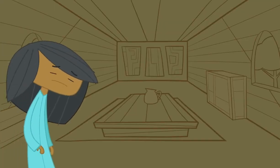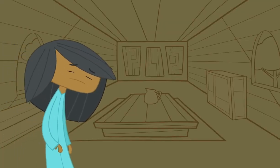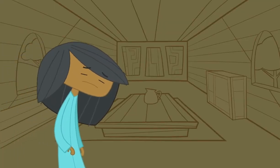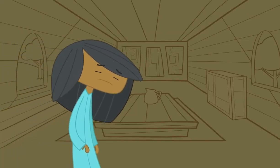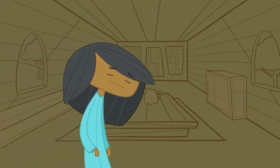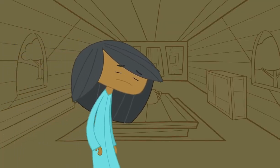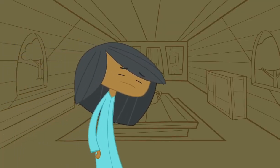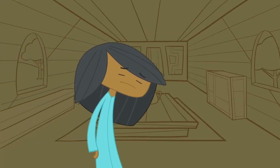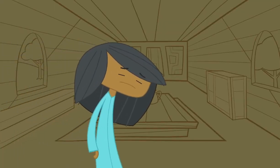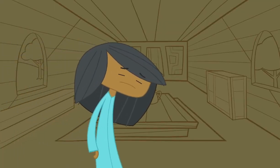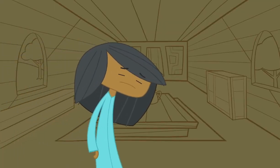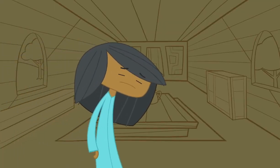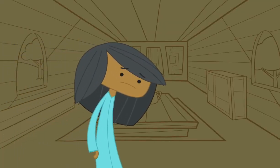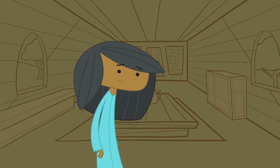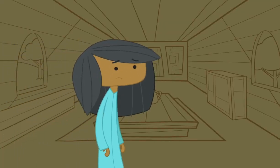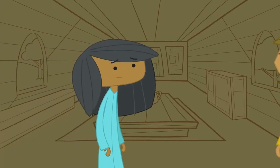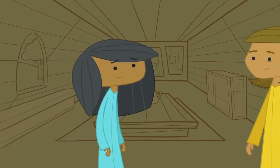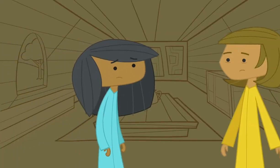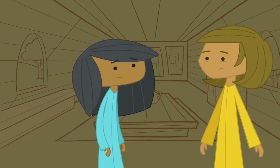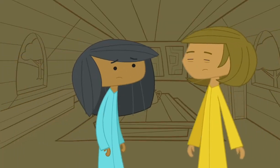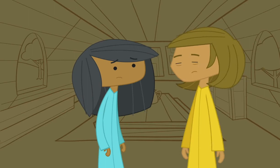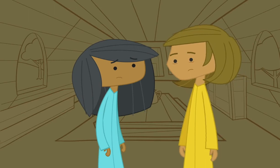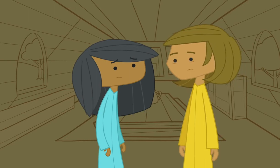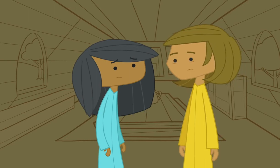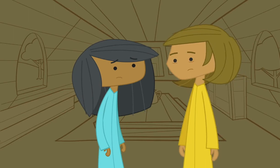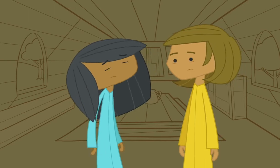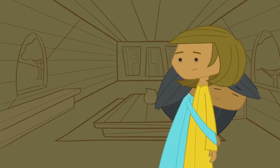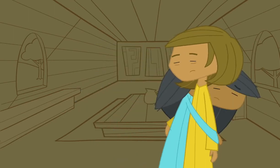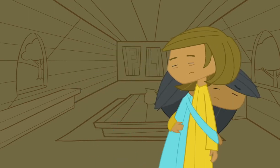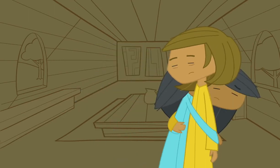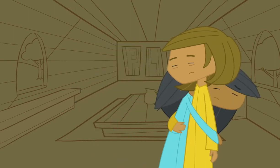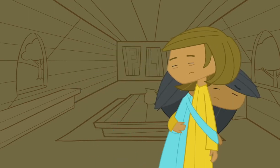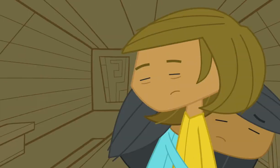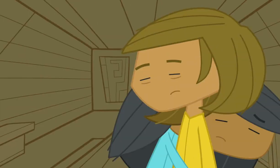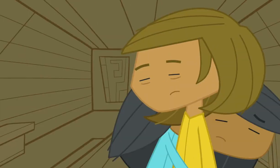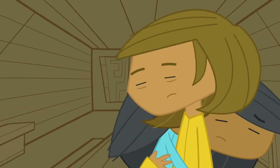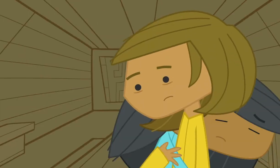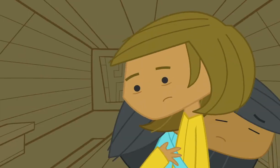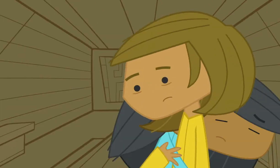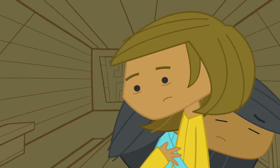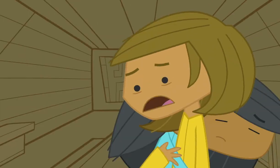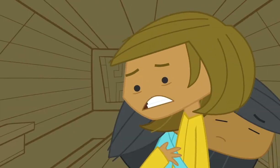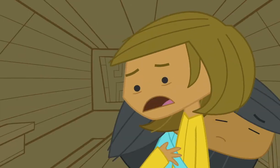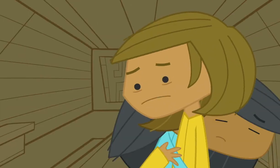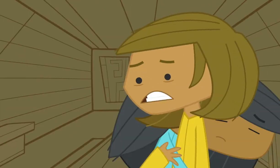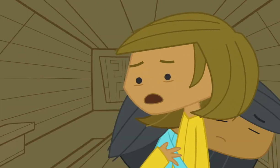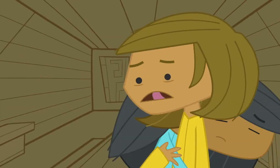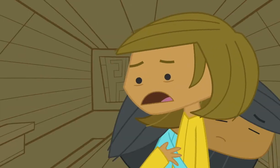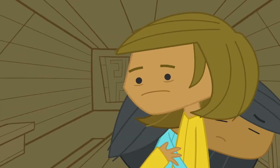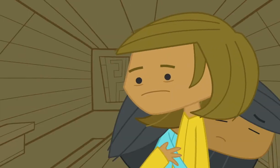family, which would have been expected, she stayed with Naomi, her husband's mom. Naomi tried to get Ruth to go back to her family in